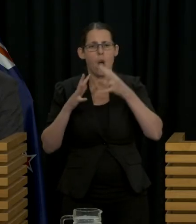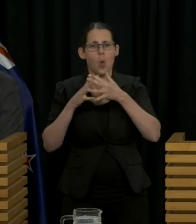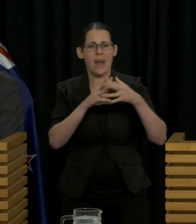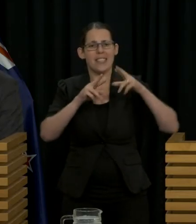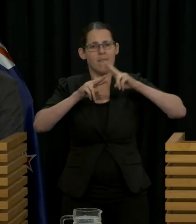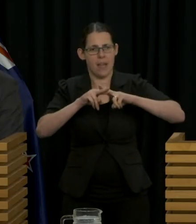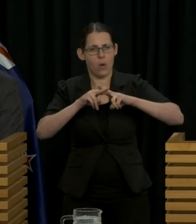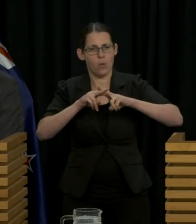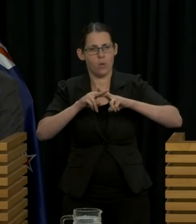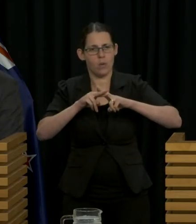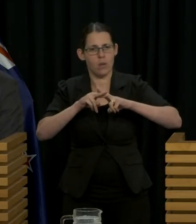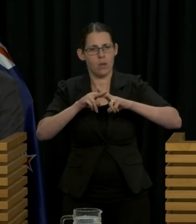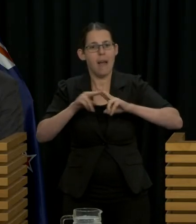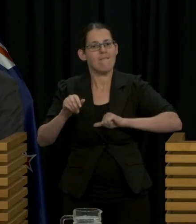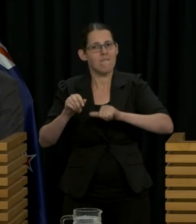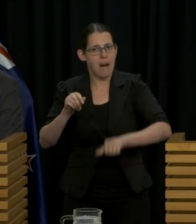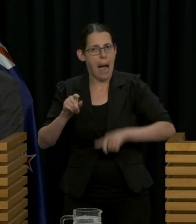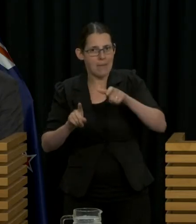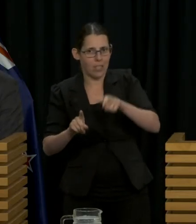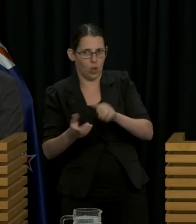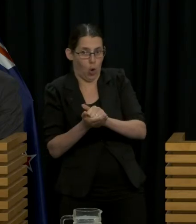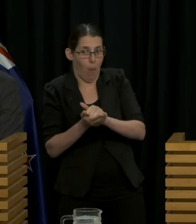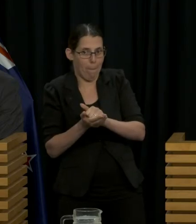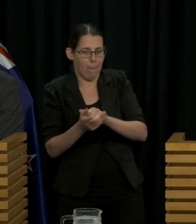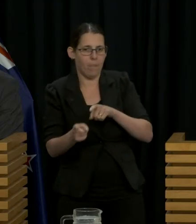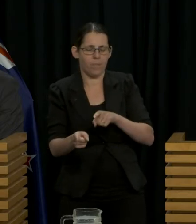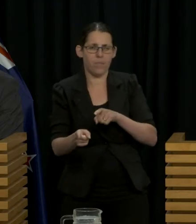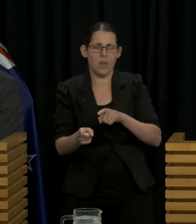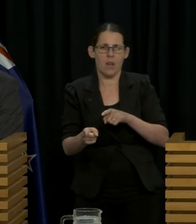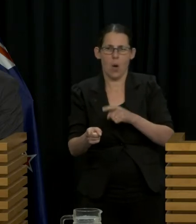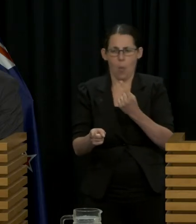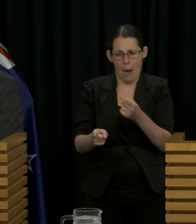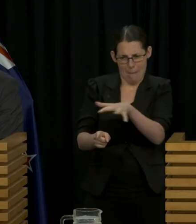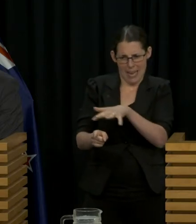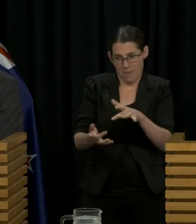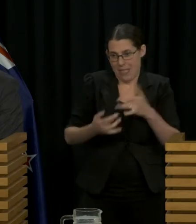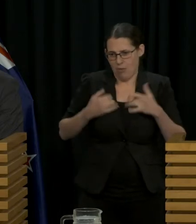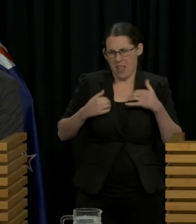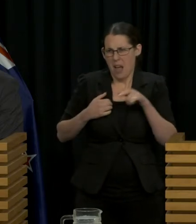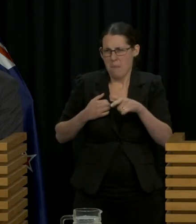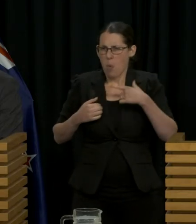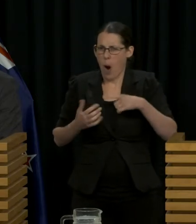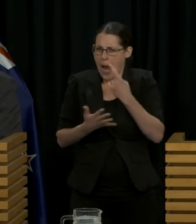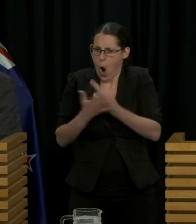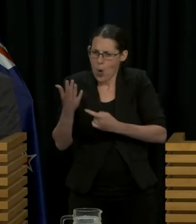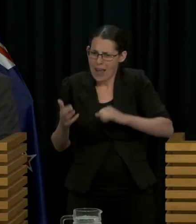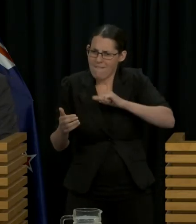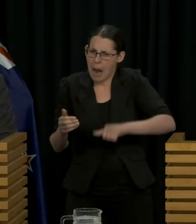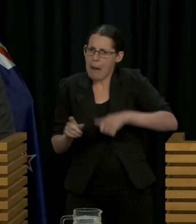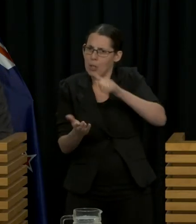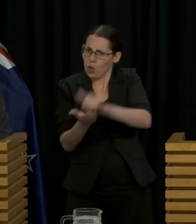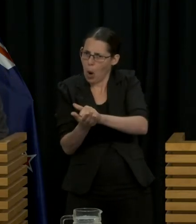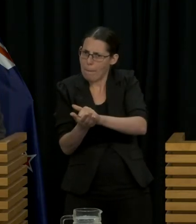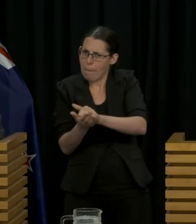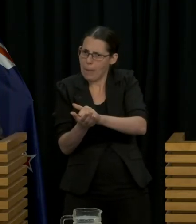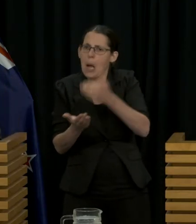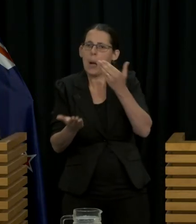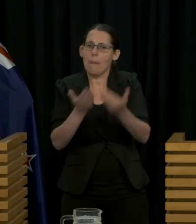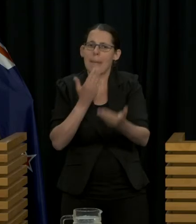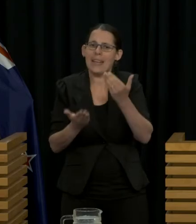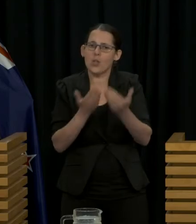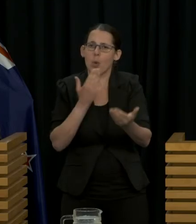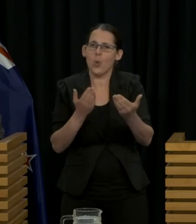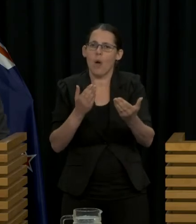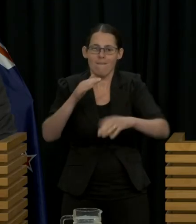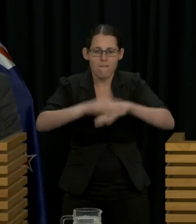explain why the Farmers is a location of interest but not the whole mall, where they may have, is there concern they may have gone through the mall to the Farmers or back?